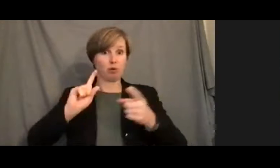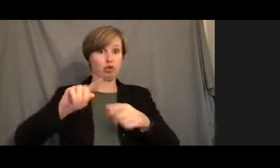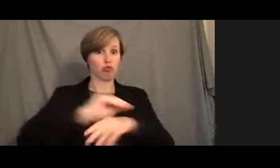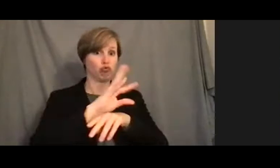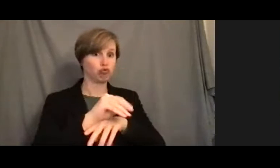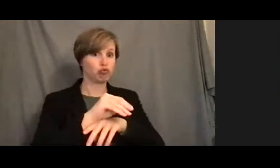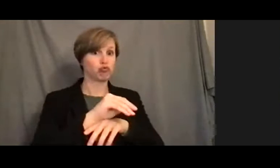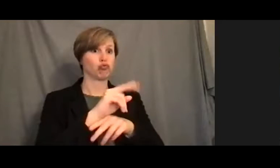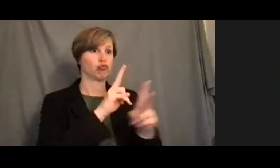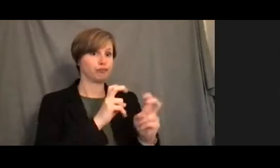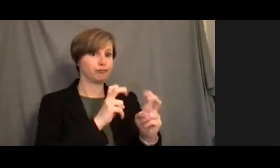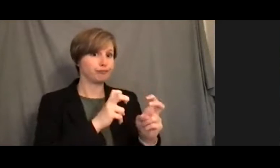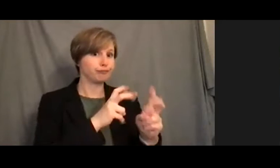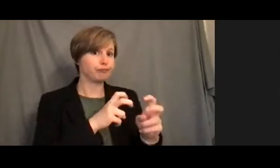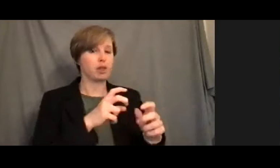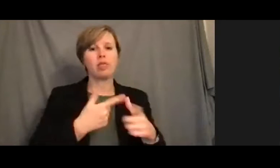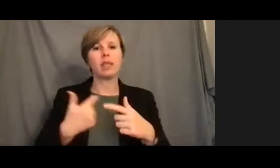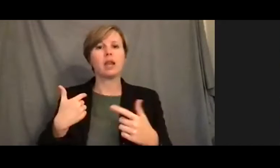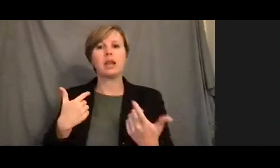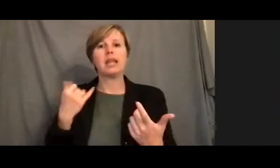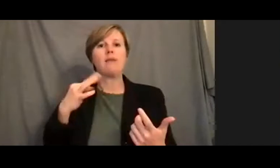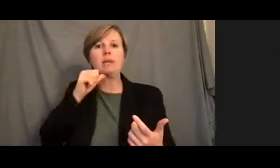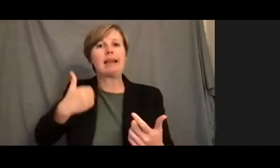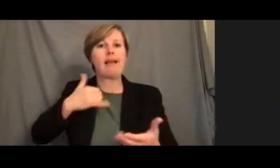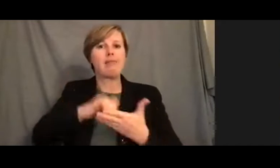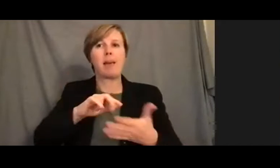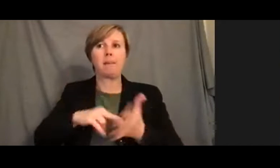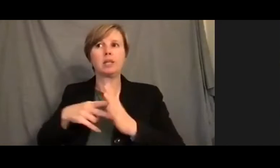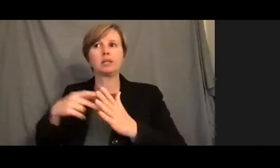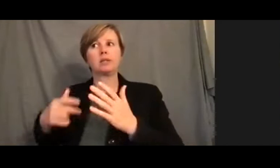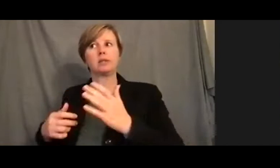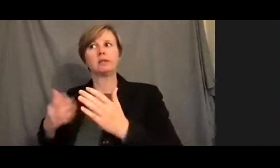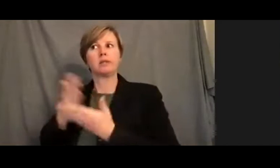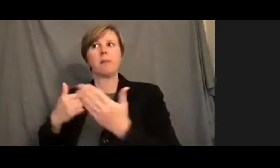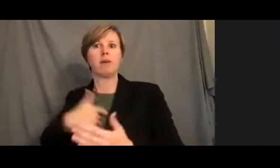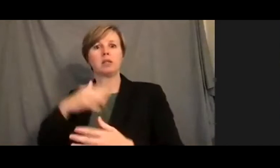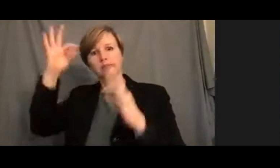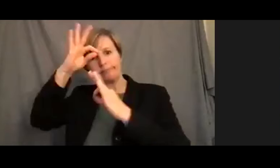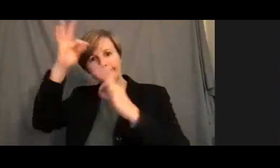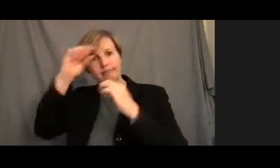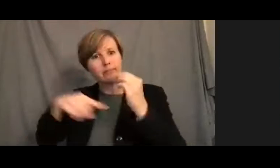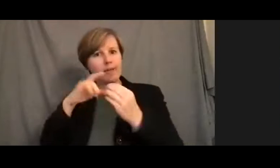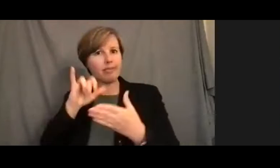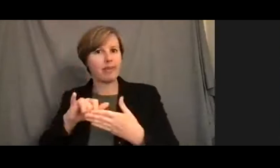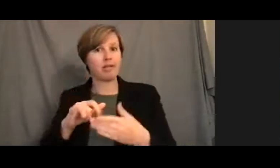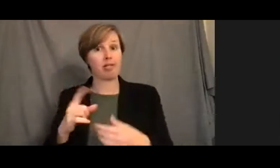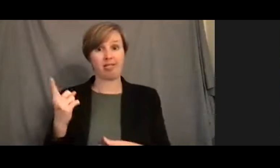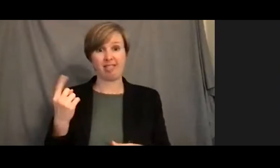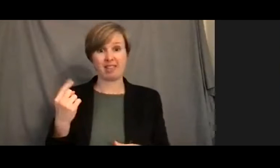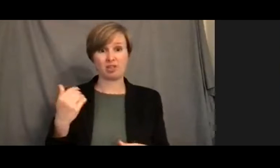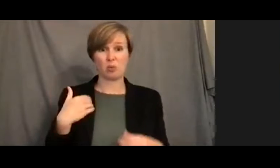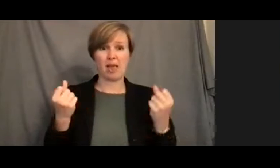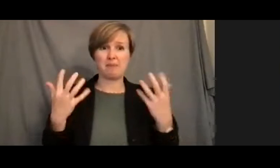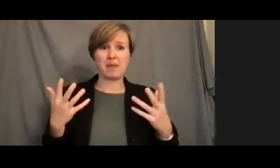iPhones and things, we wouldn't even know about a lot of it. But last year we had a number of